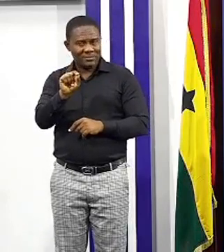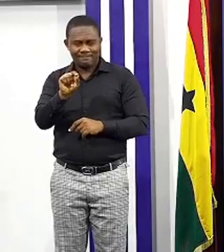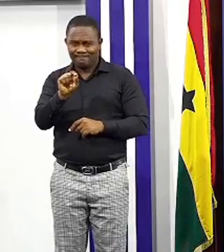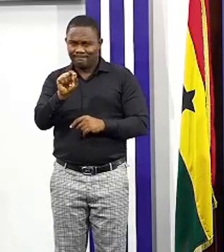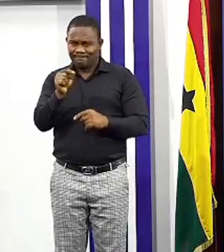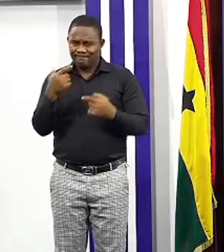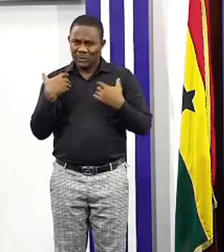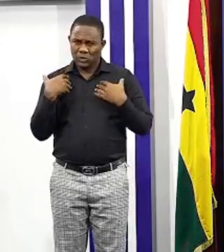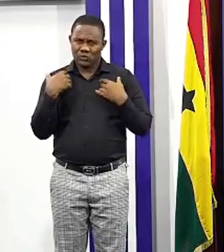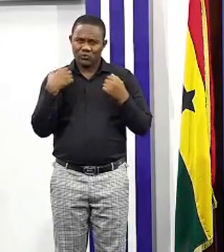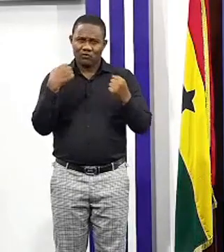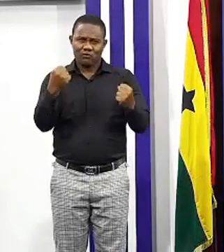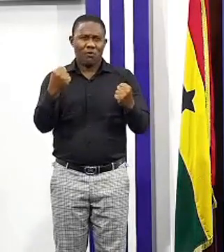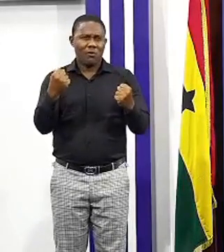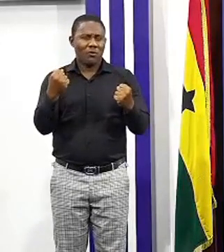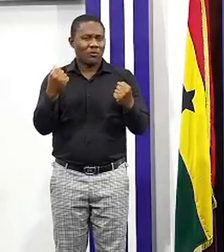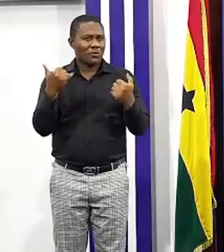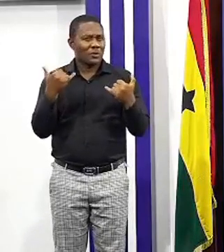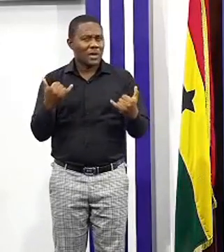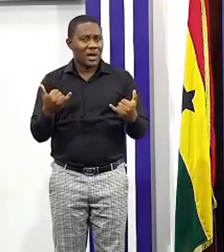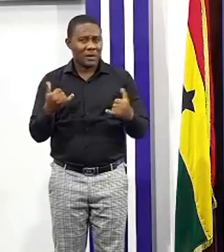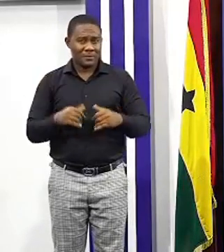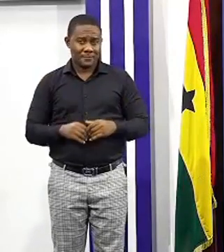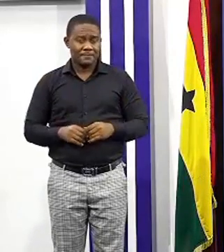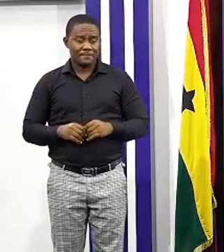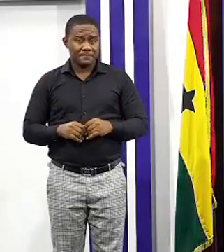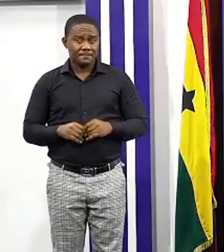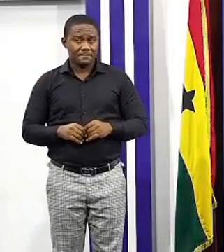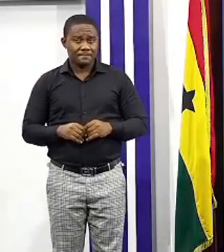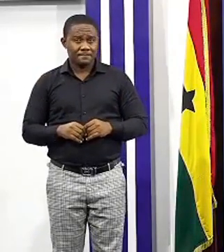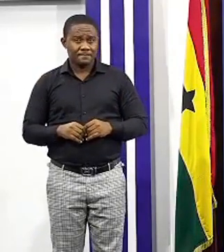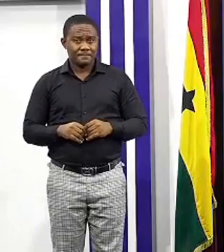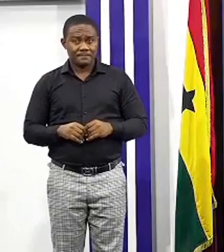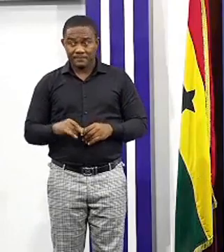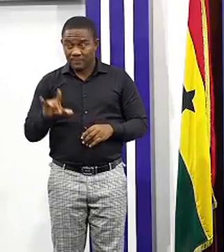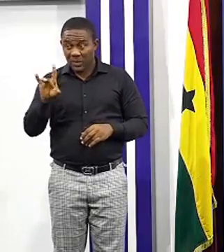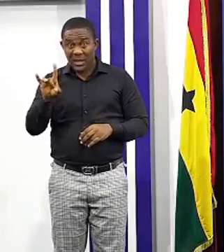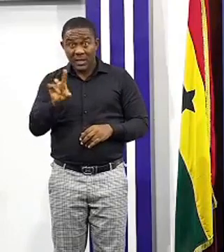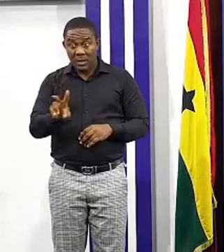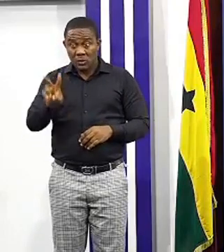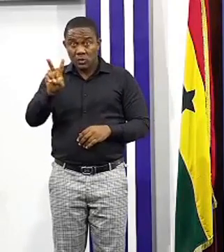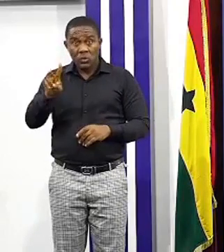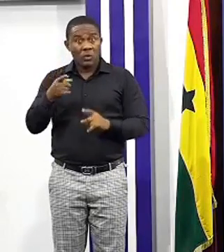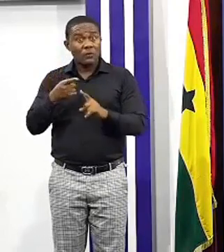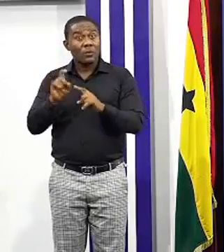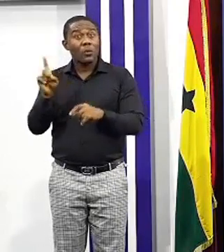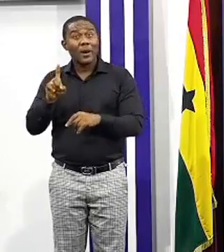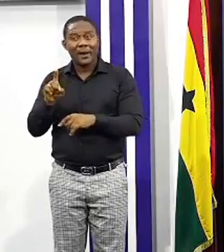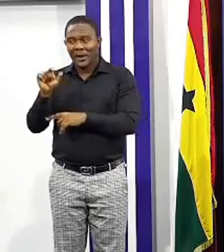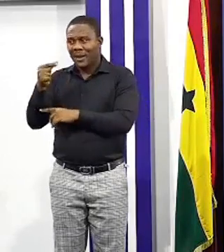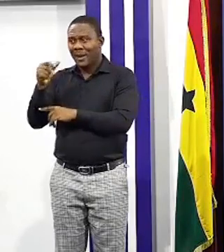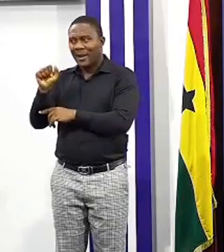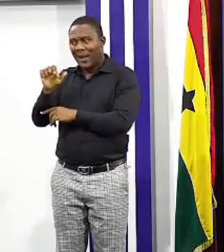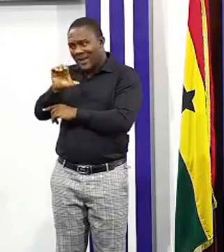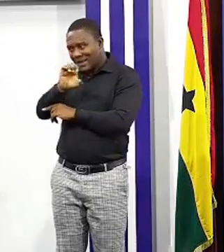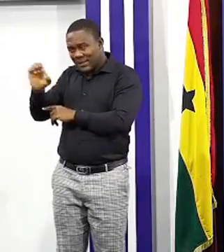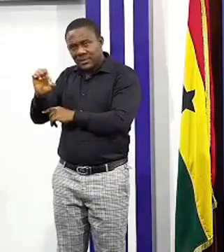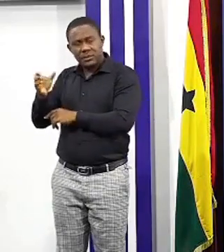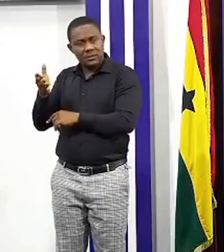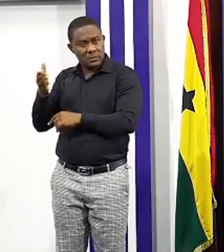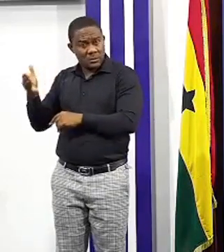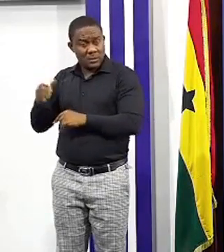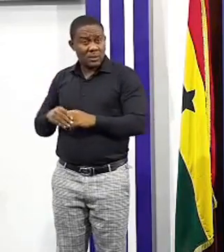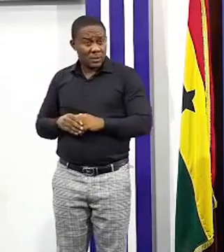reporting. Of these recoveries, 82 have come from the Ghana East, UGMC